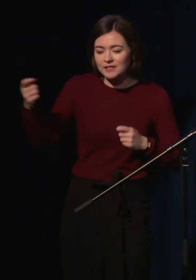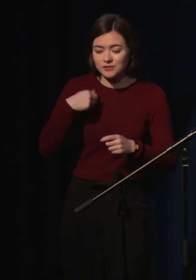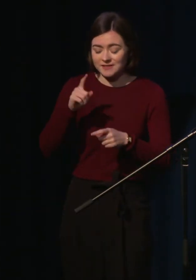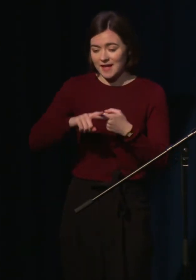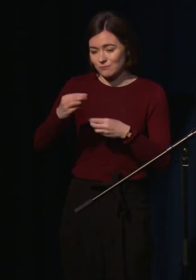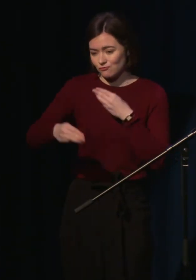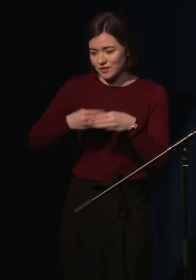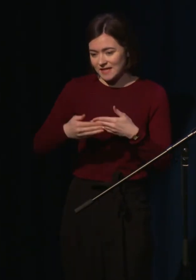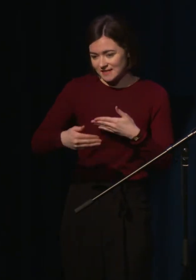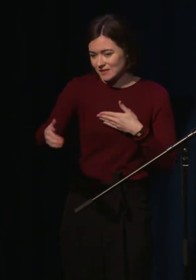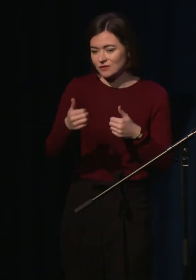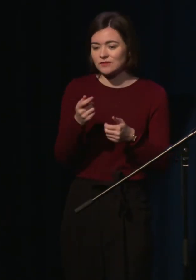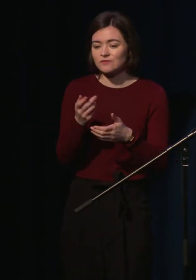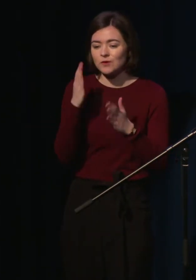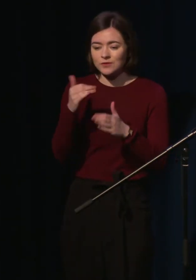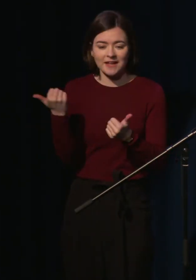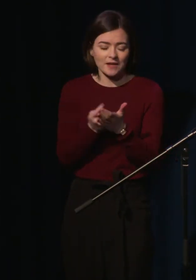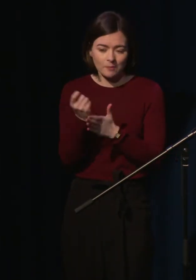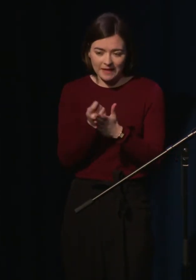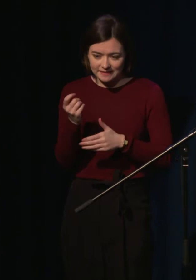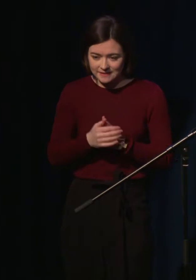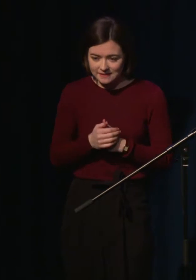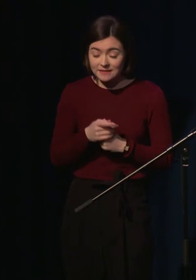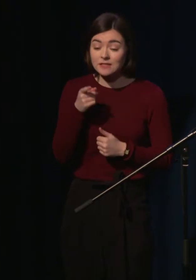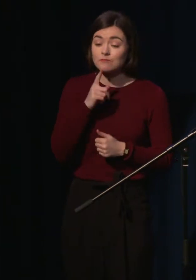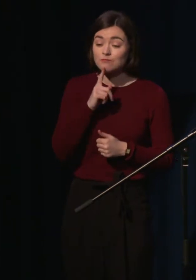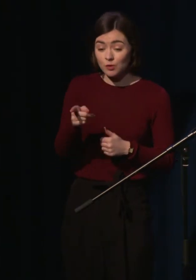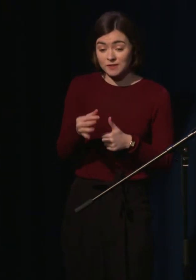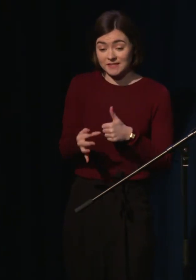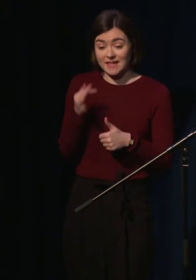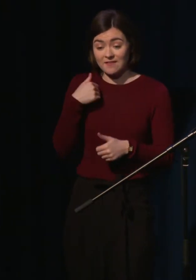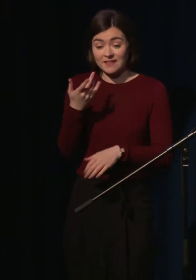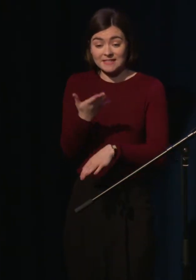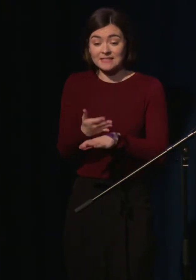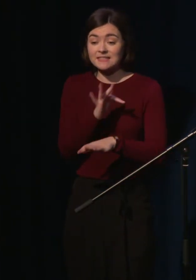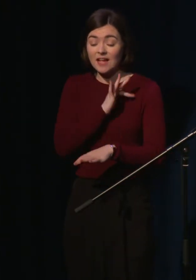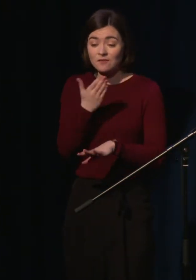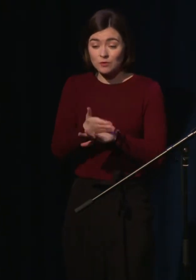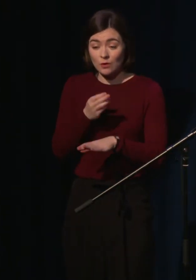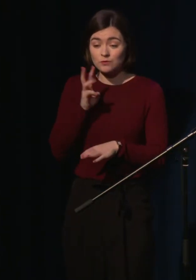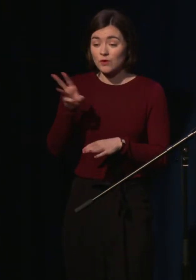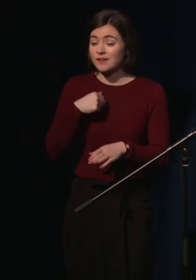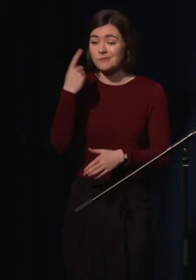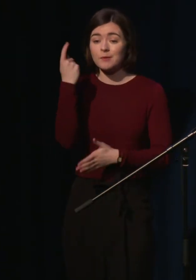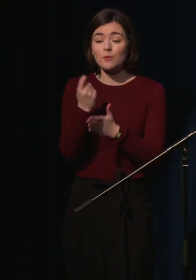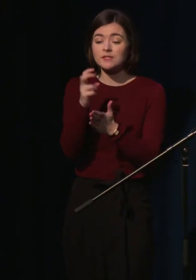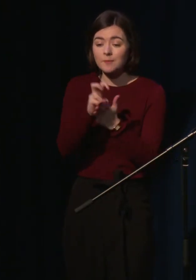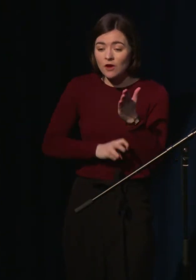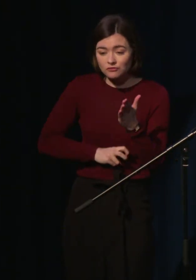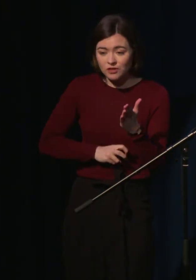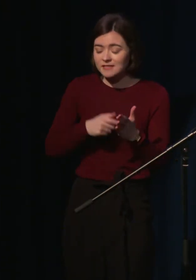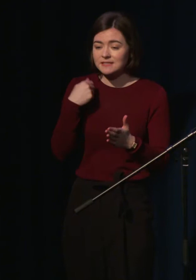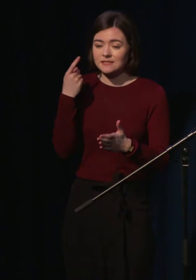processes to address any complaints. If, on the other hand, freelancers are working on short-term, one-off projects within